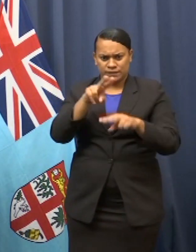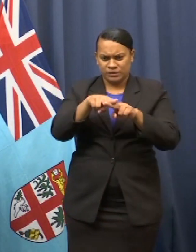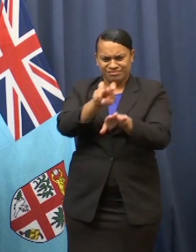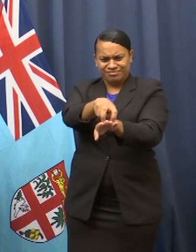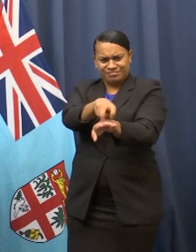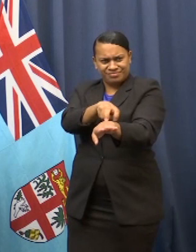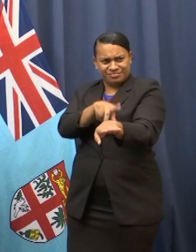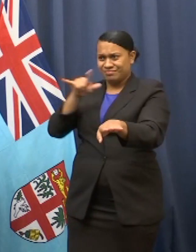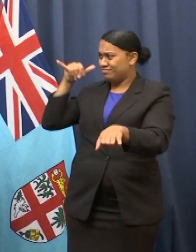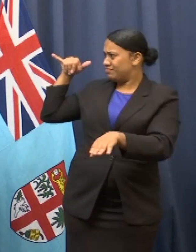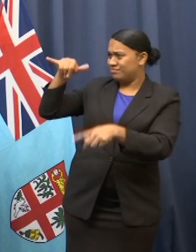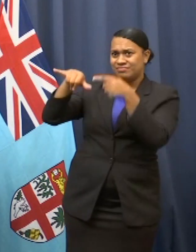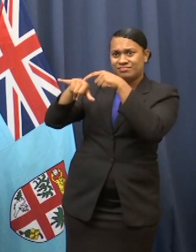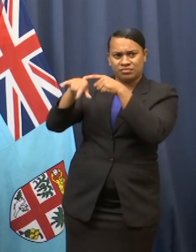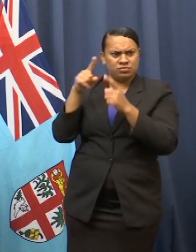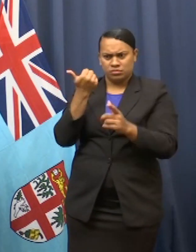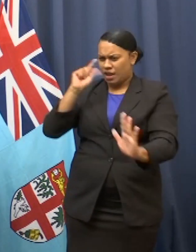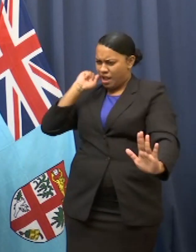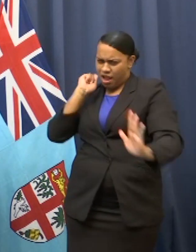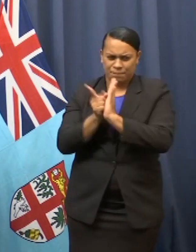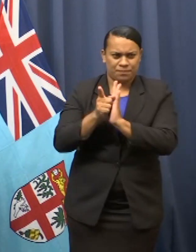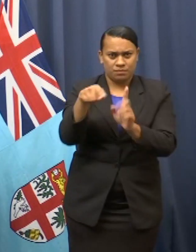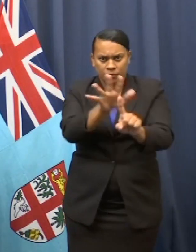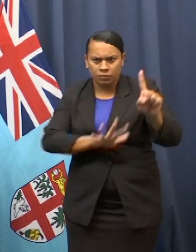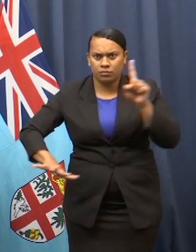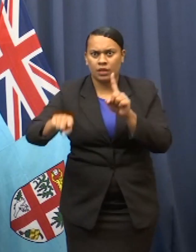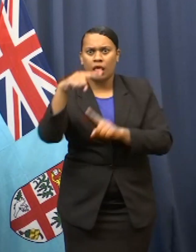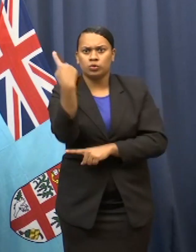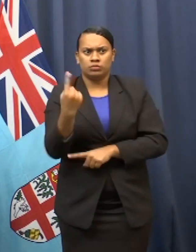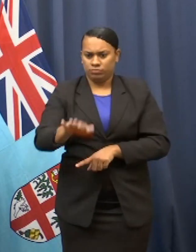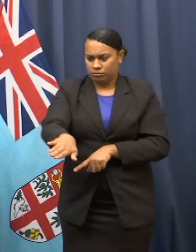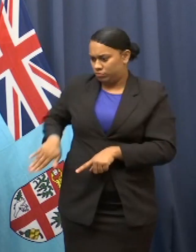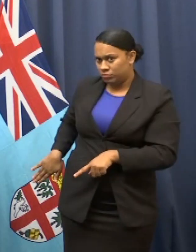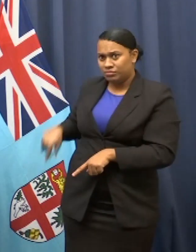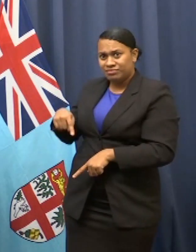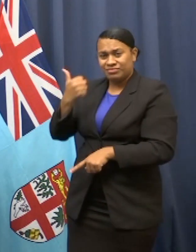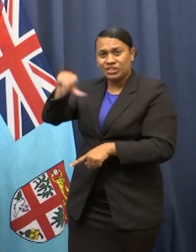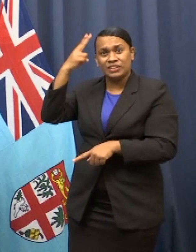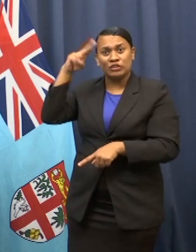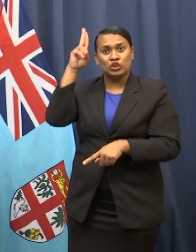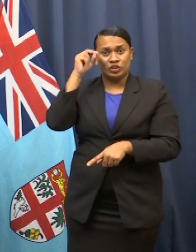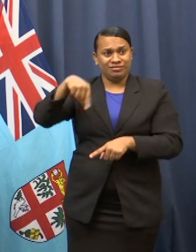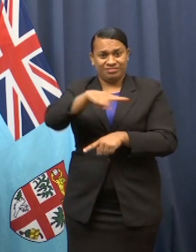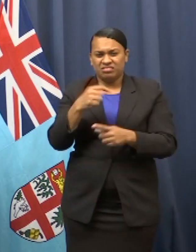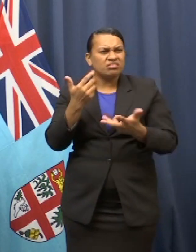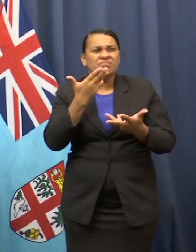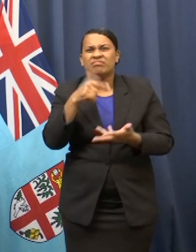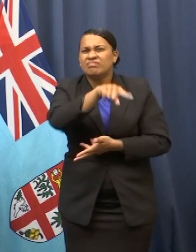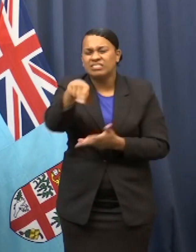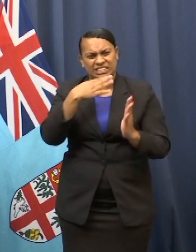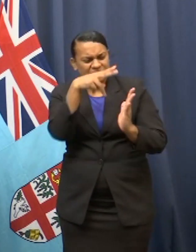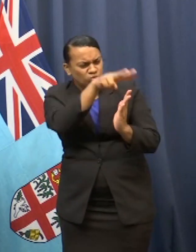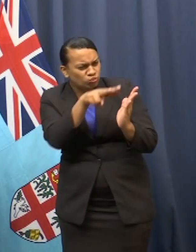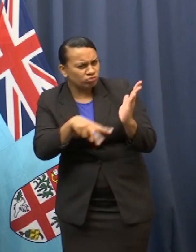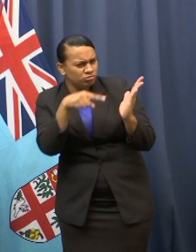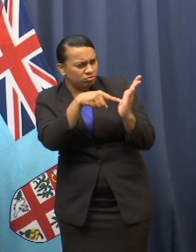immediately self-quarantine. Every Fijian should read it carefully. If you know one of these individuals, tell